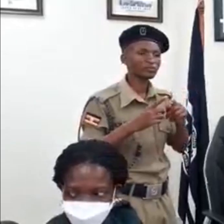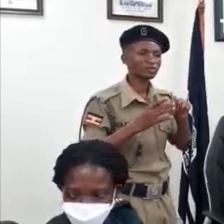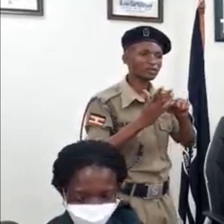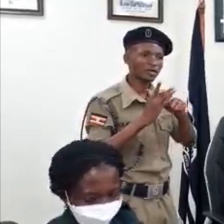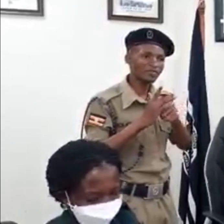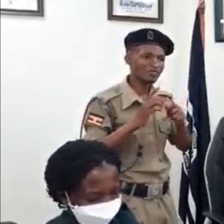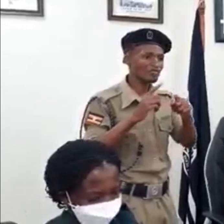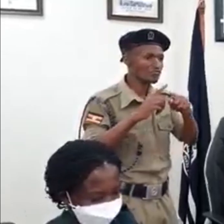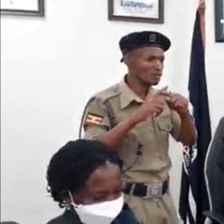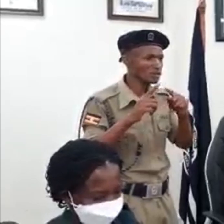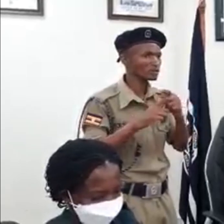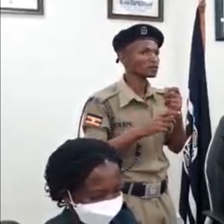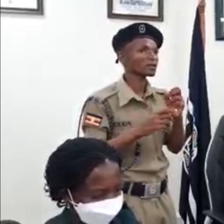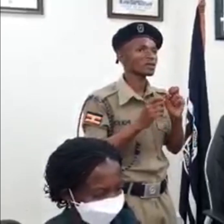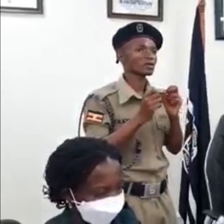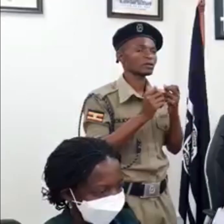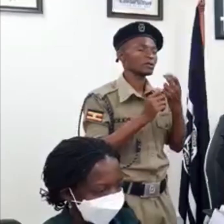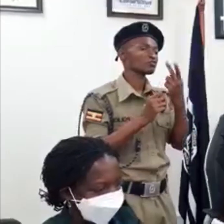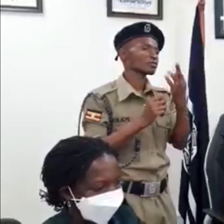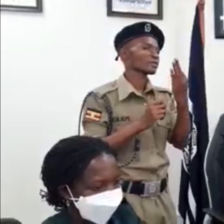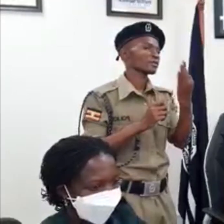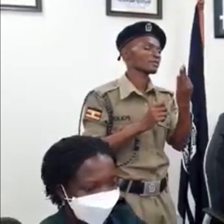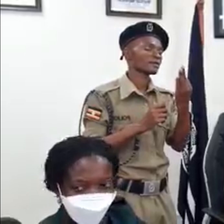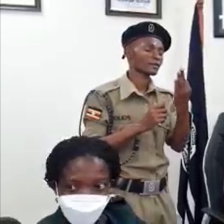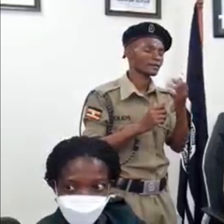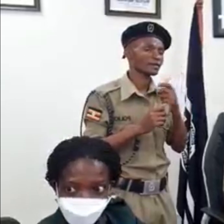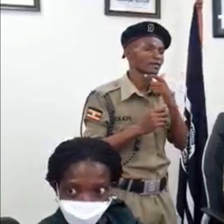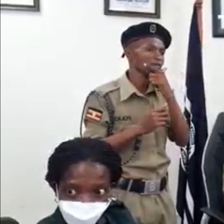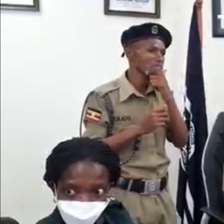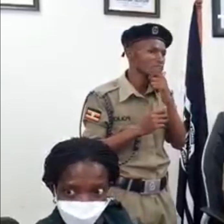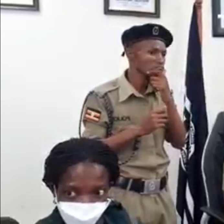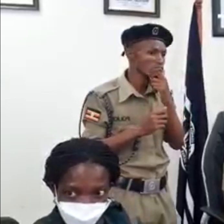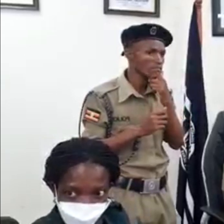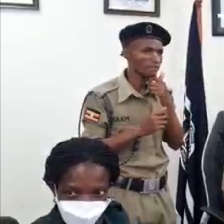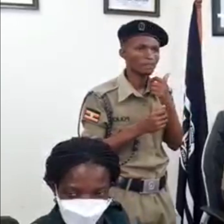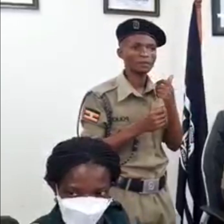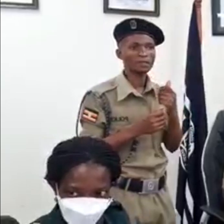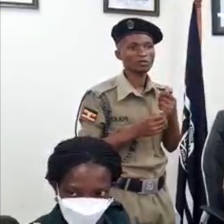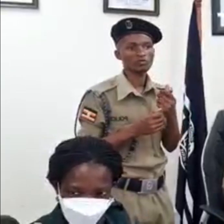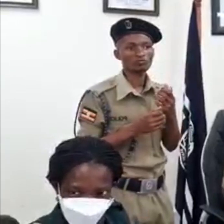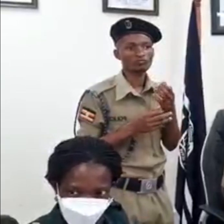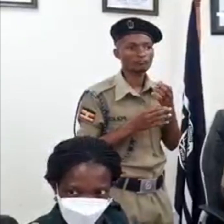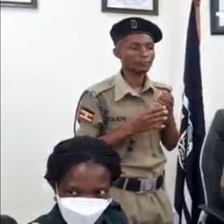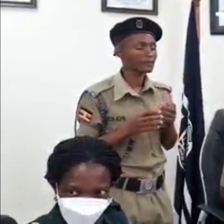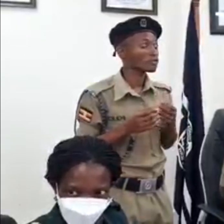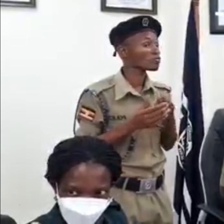murders to 23. And the advantage we have is that